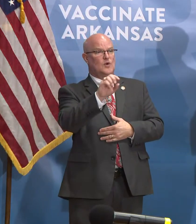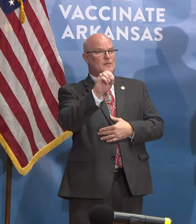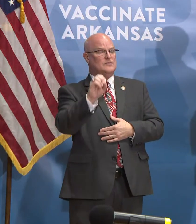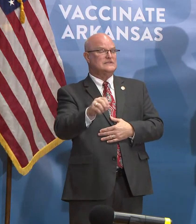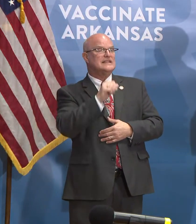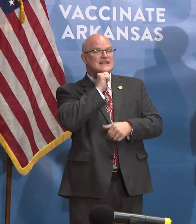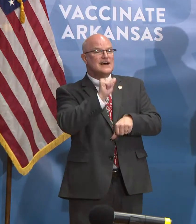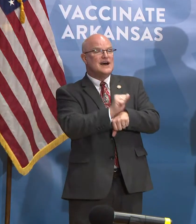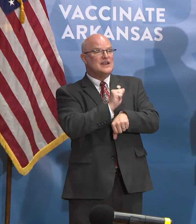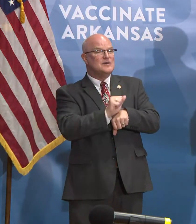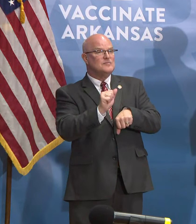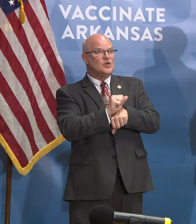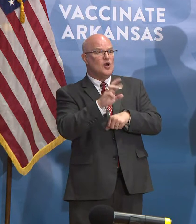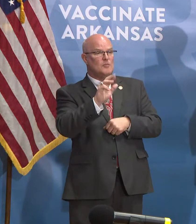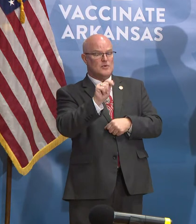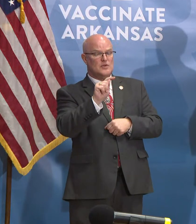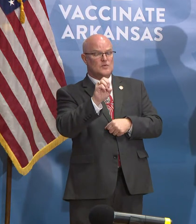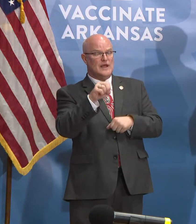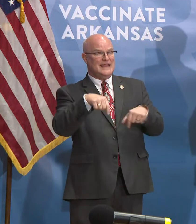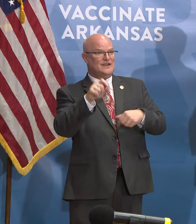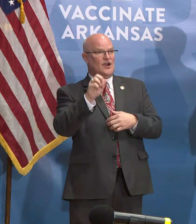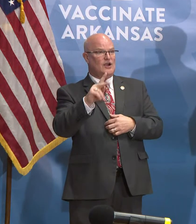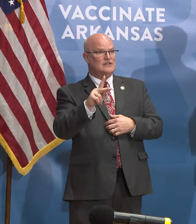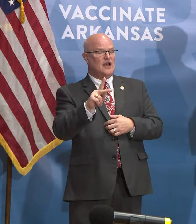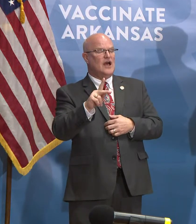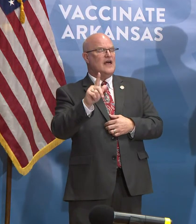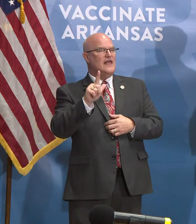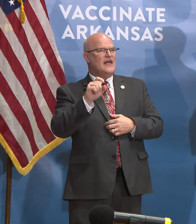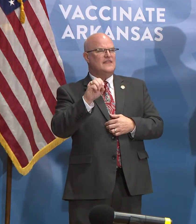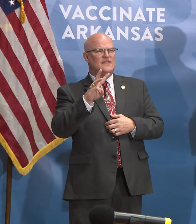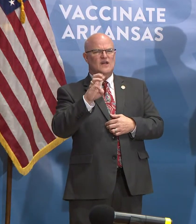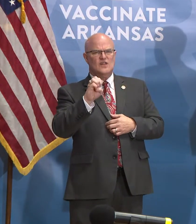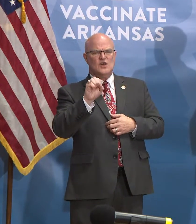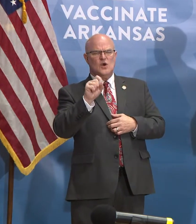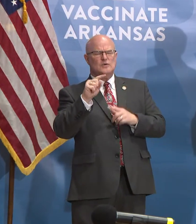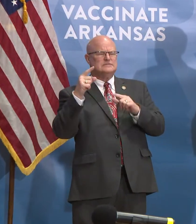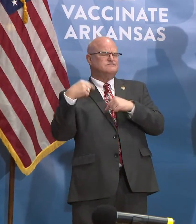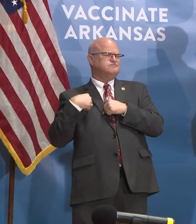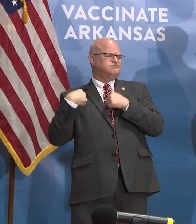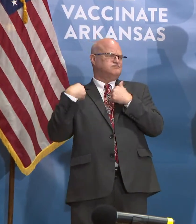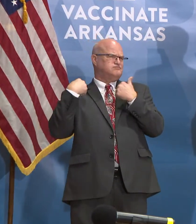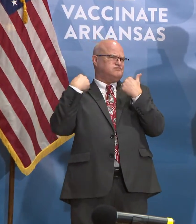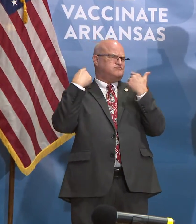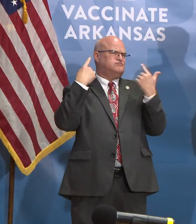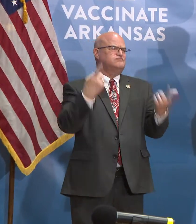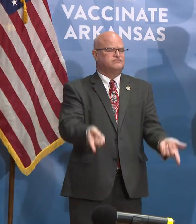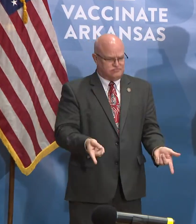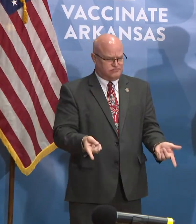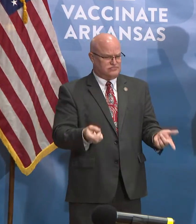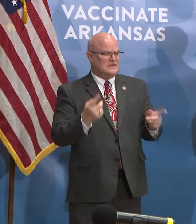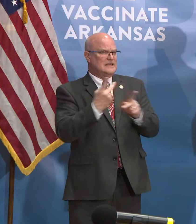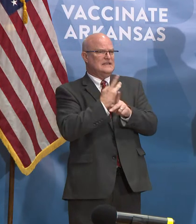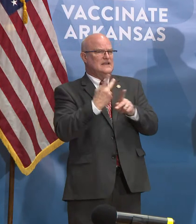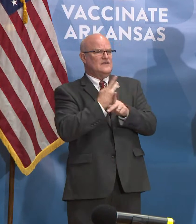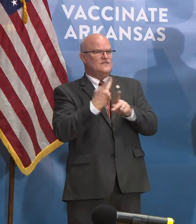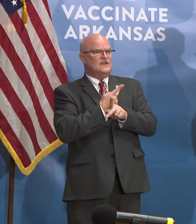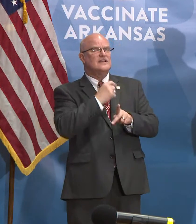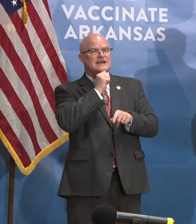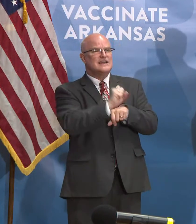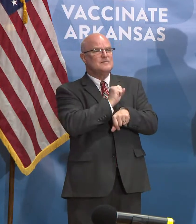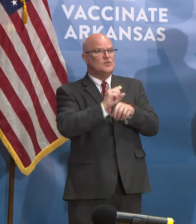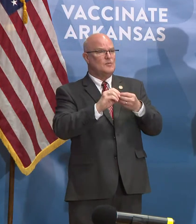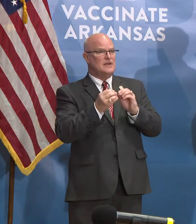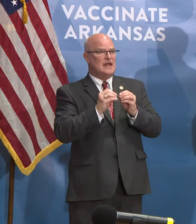3.1% unemployment rate in Arkansas, which is the lowest in the recorded history of our state since we've been tabulating unemployment